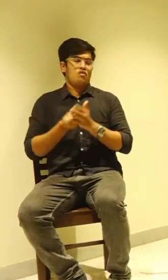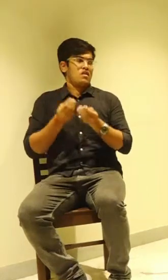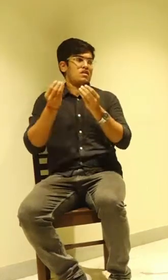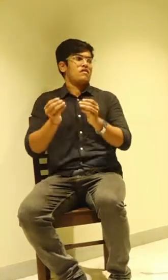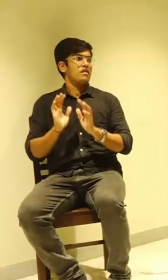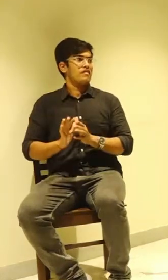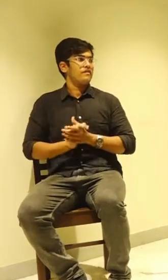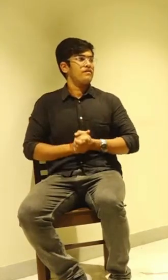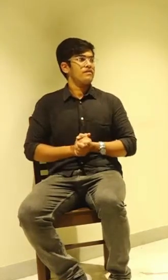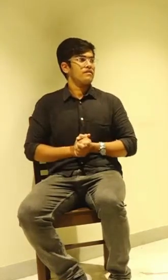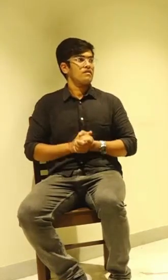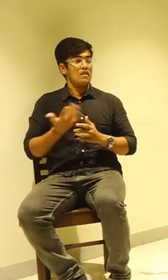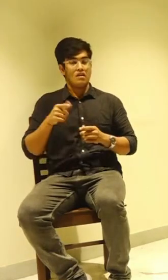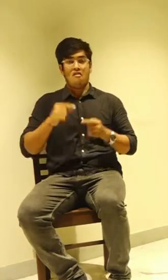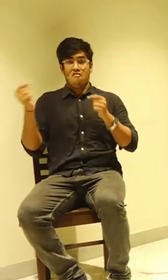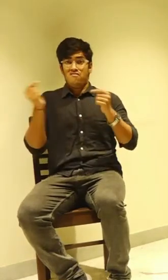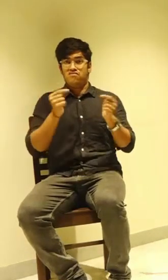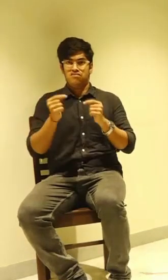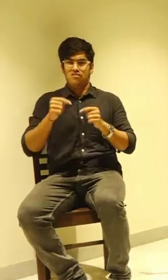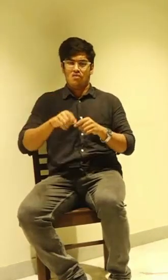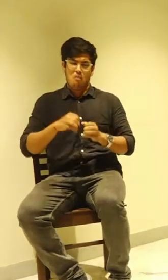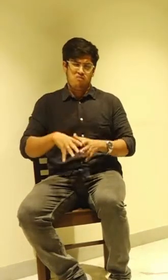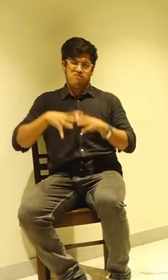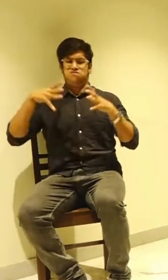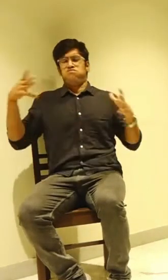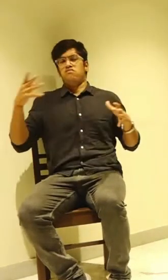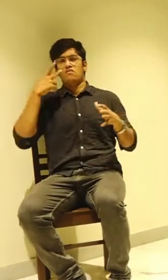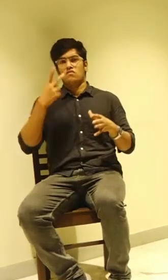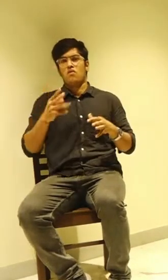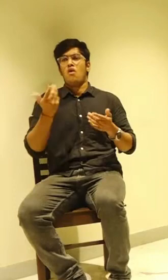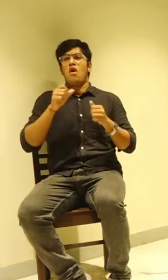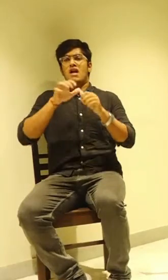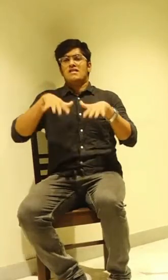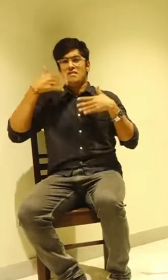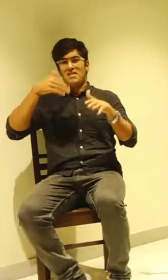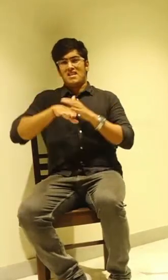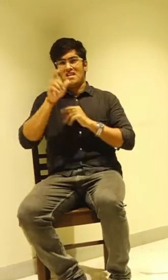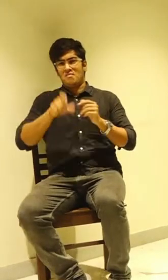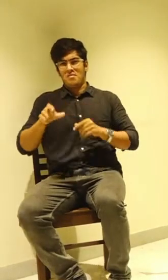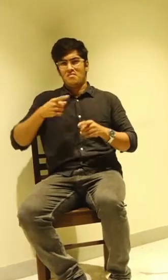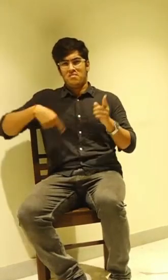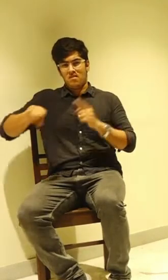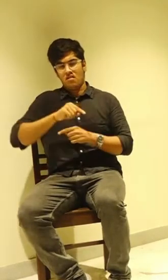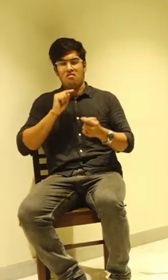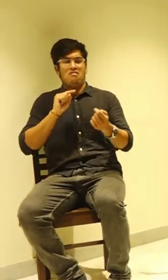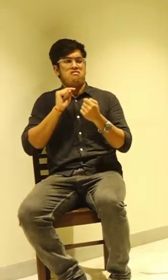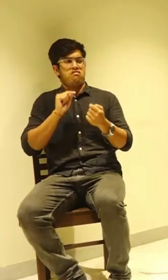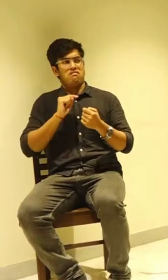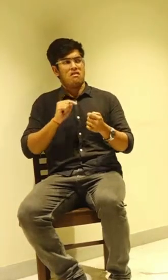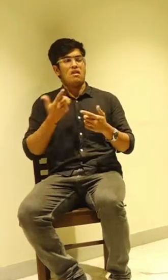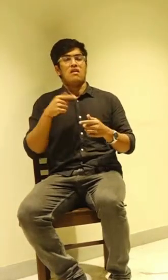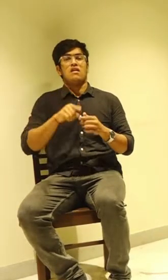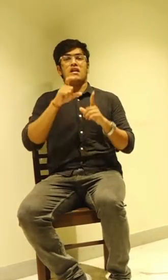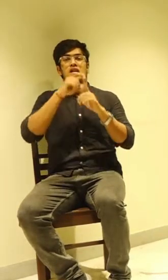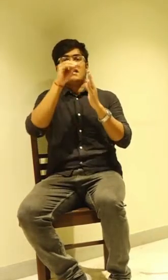that the debates just exploded when it came to numerous members in the assembly being incredulous at the fact that the